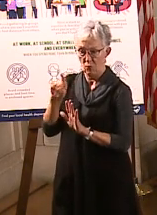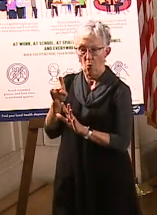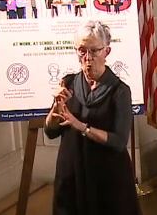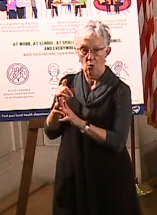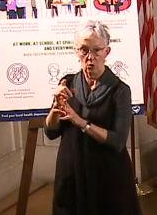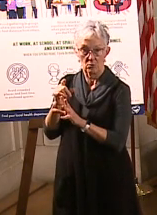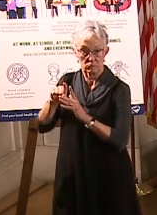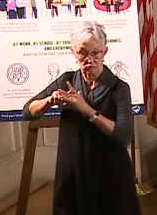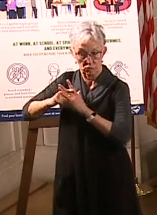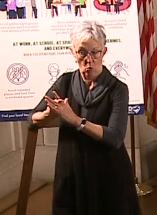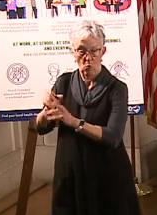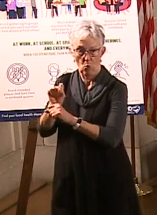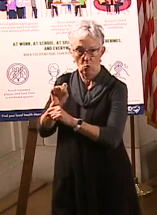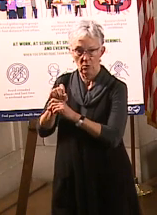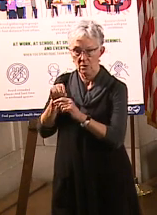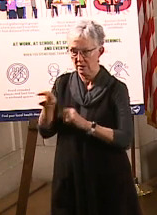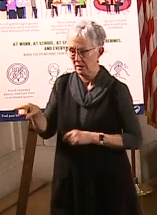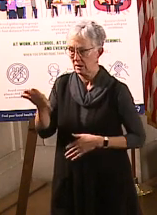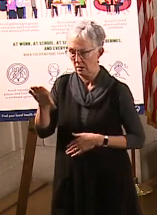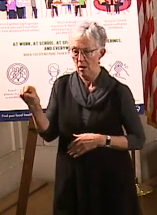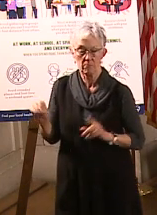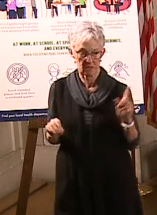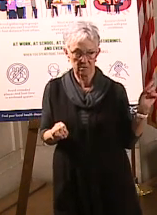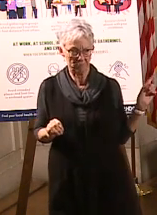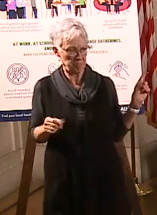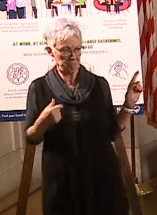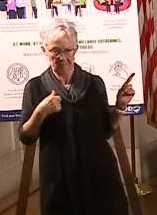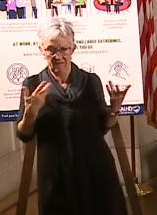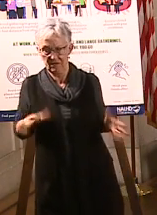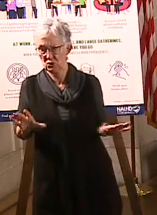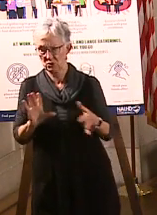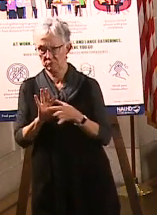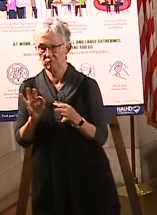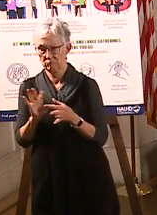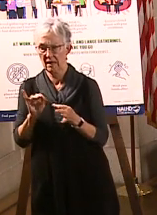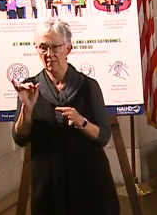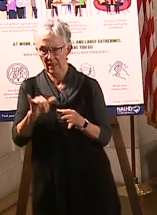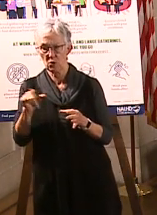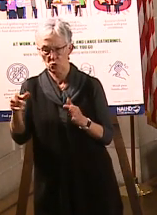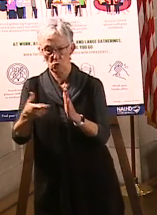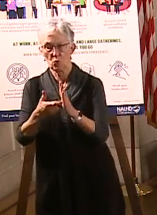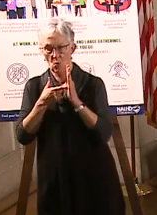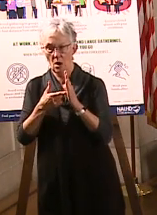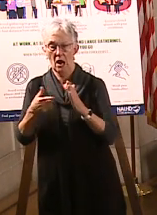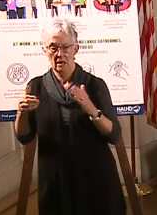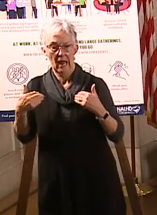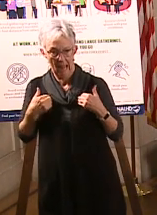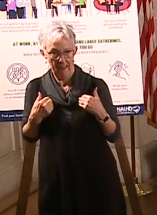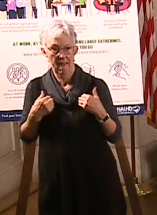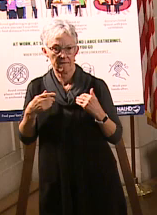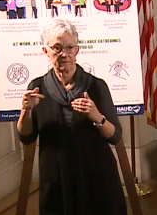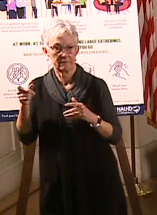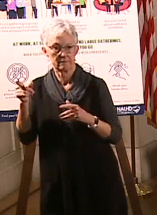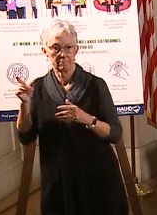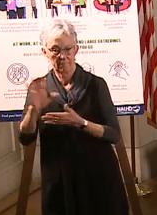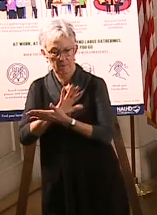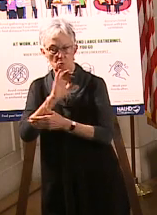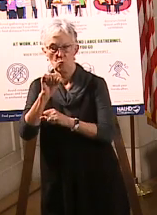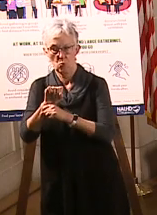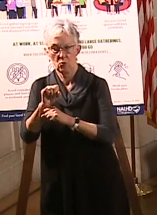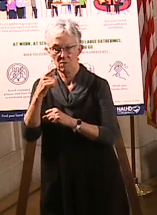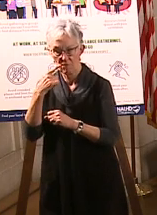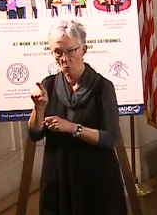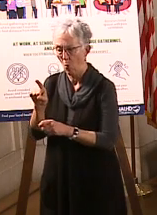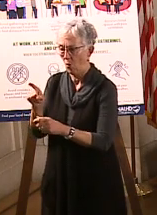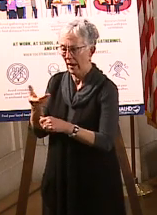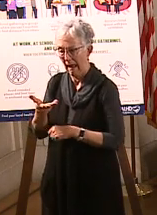you've already had to prove that you're a legal citizen to be able to you're legally able to work in the facility. So no, they won't be asked to show any